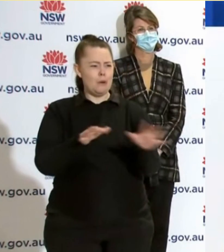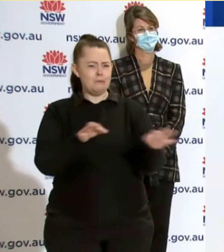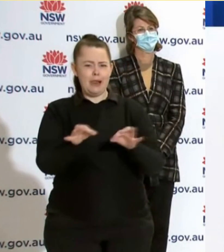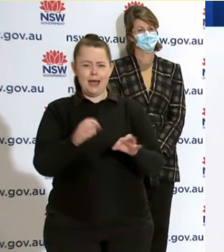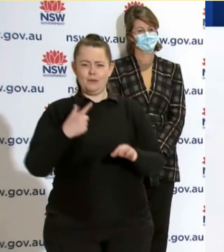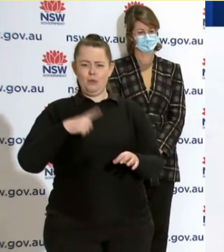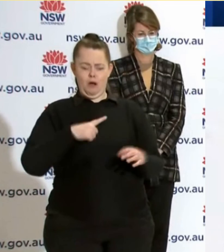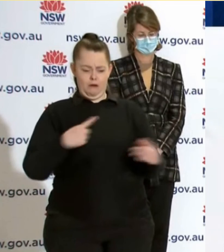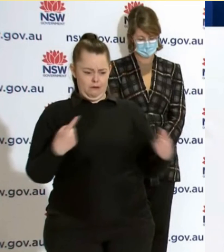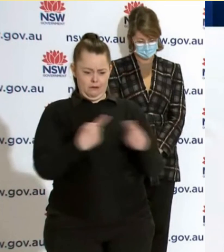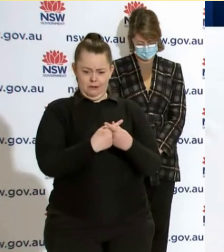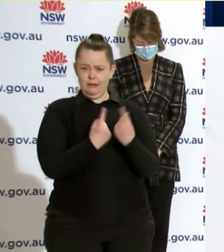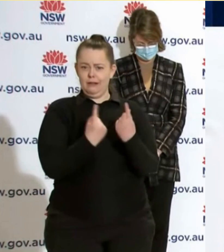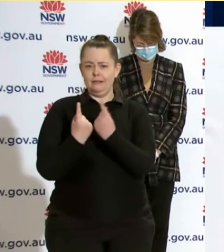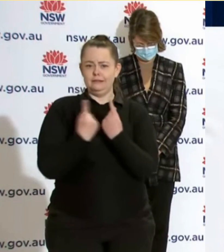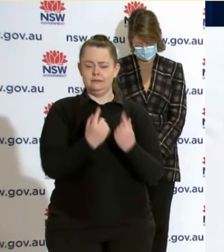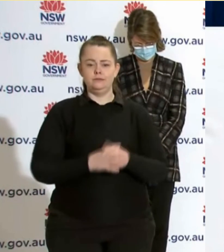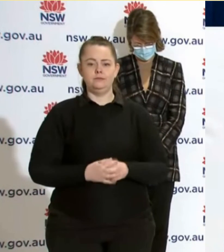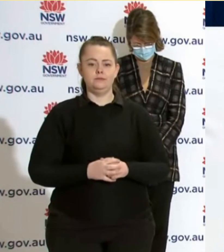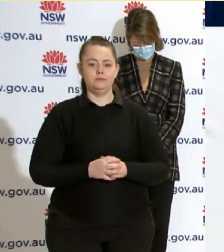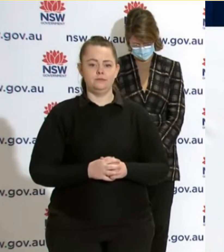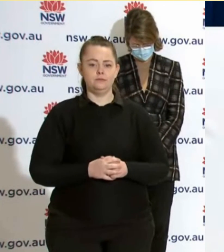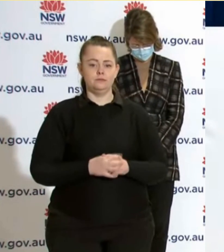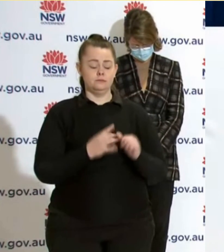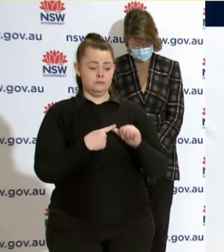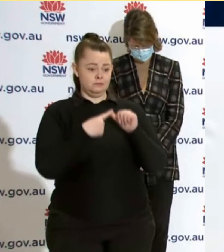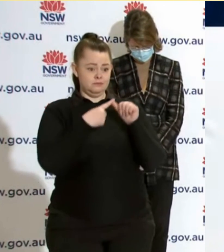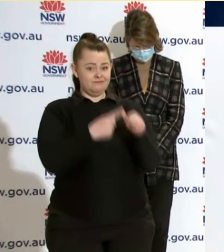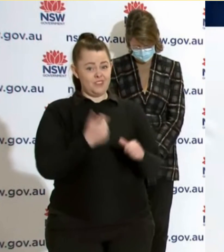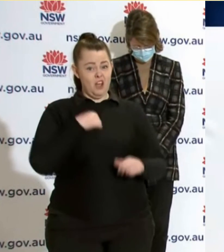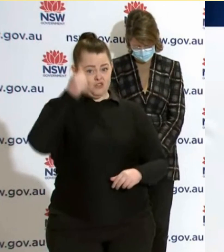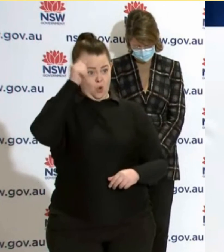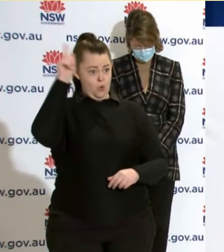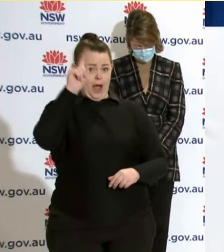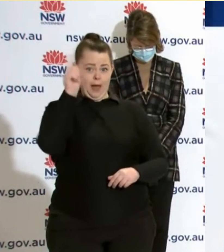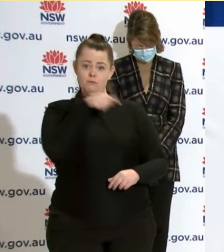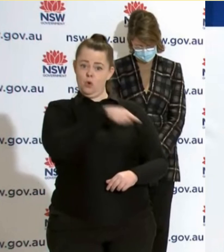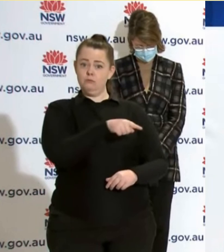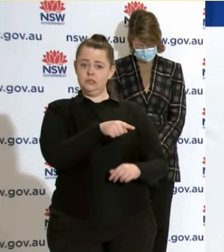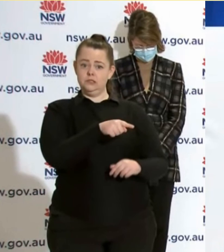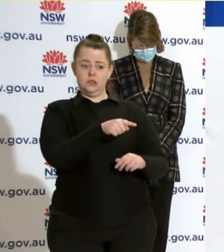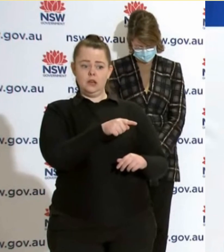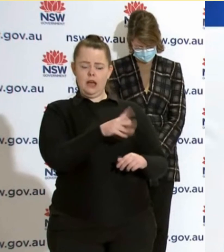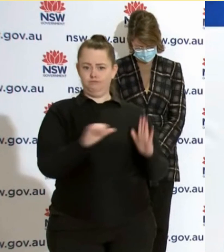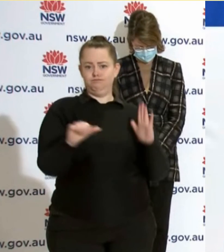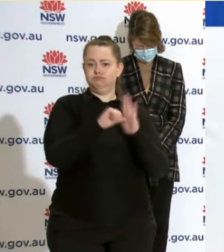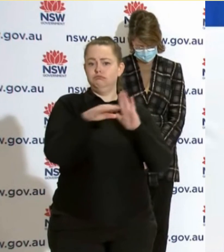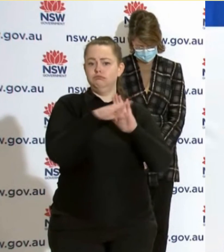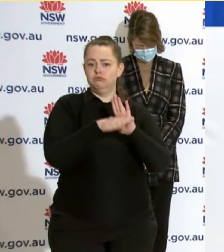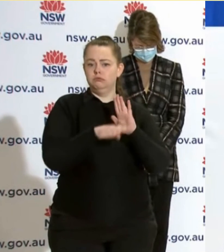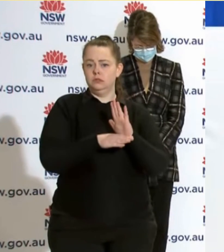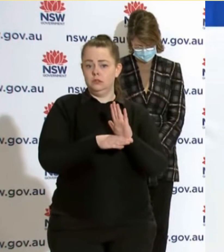place. They are amongst the toughest, and what we're at the moment doing is trying to drive those case numbers